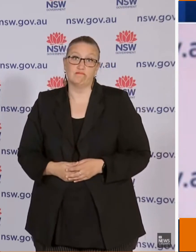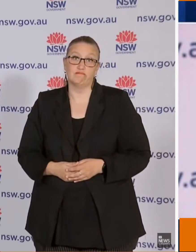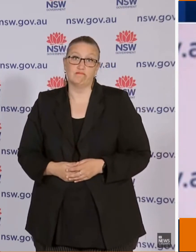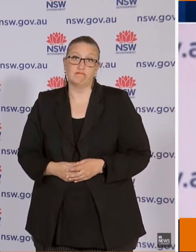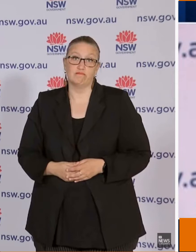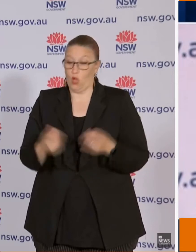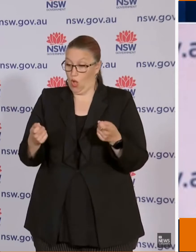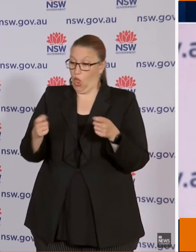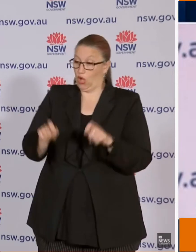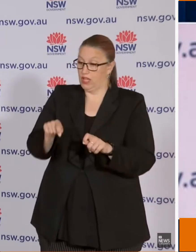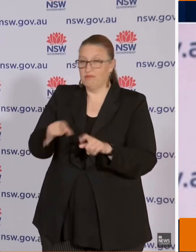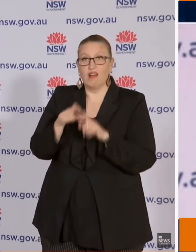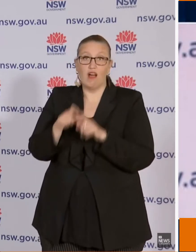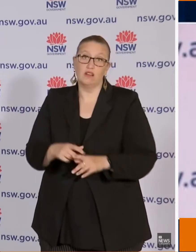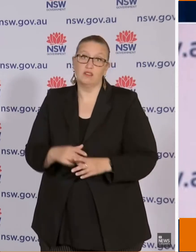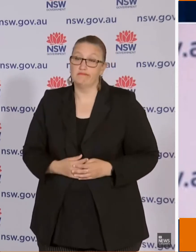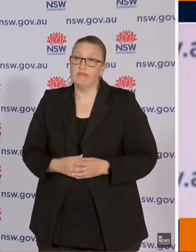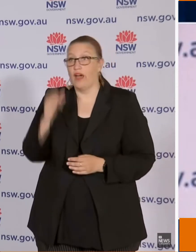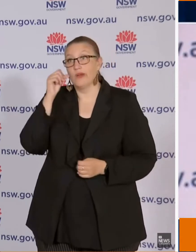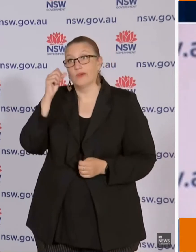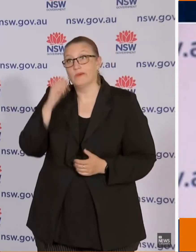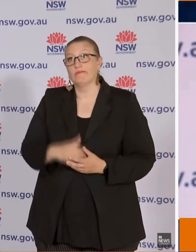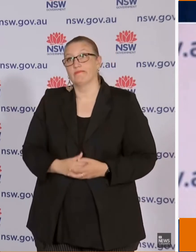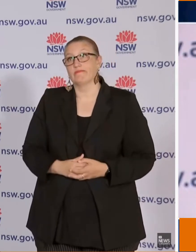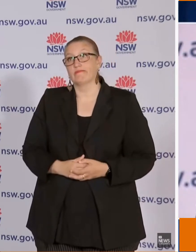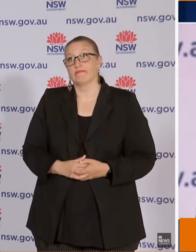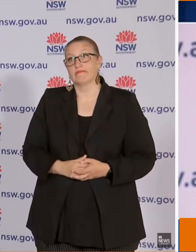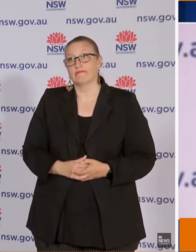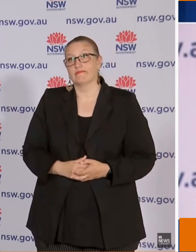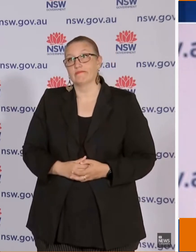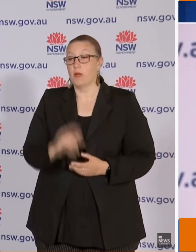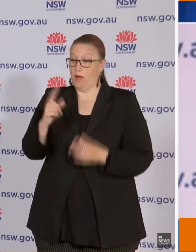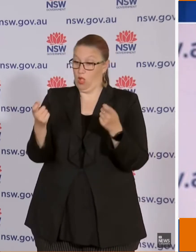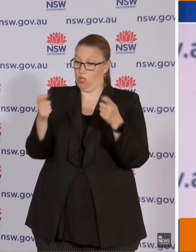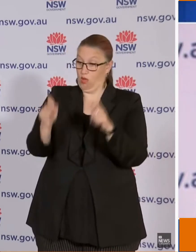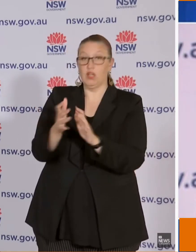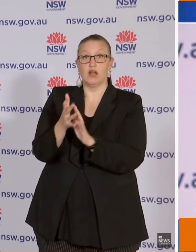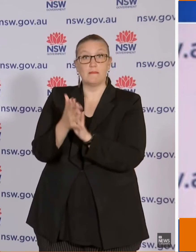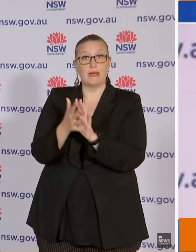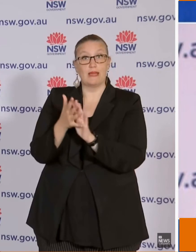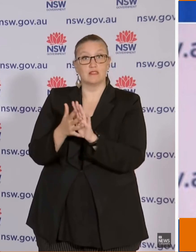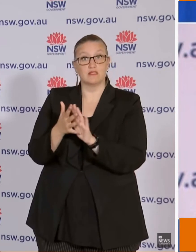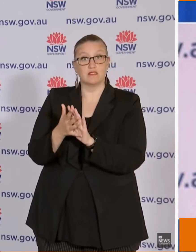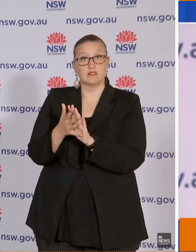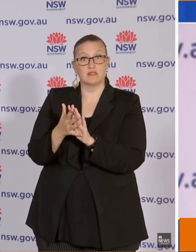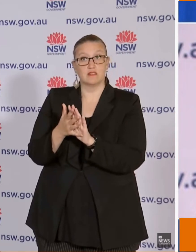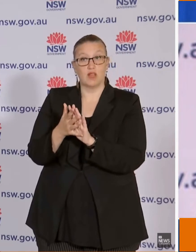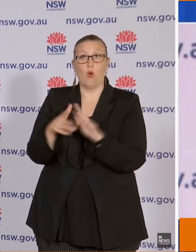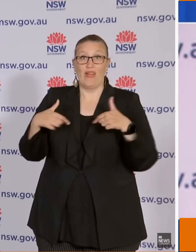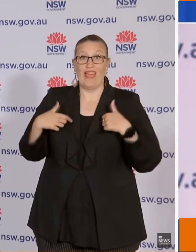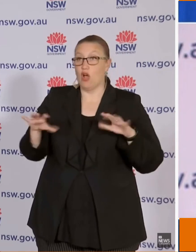as painful as it's been, has demonstrated that we have managed to keep case numbers relatively, I know this is